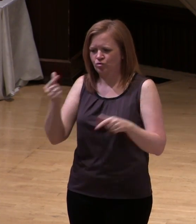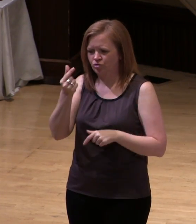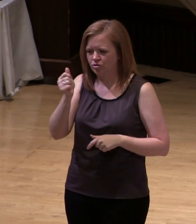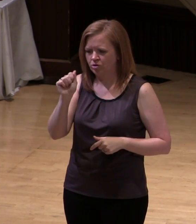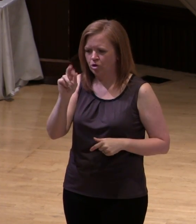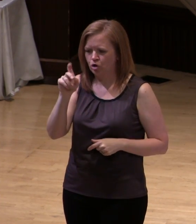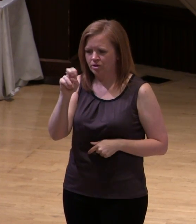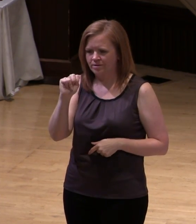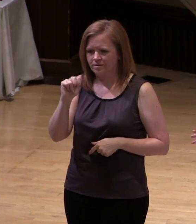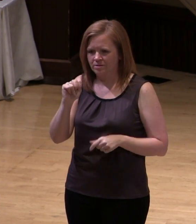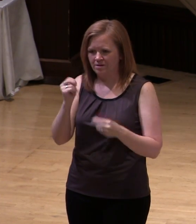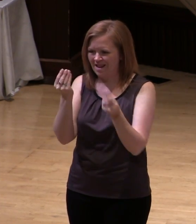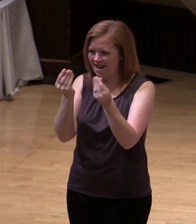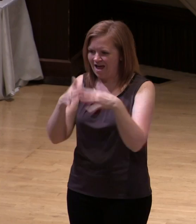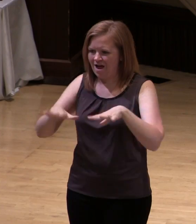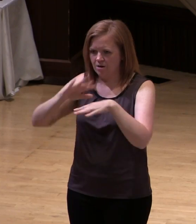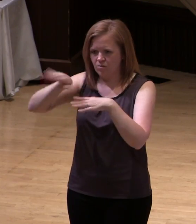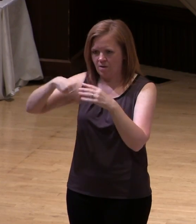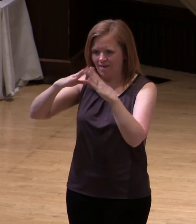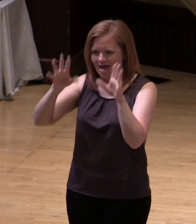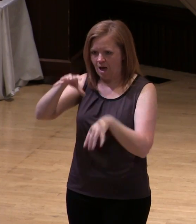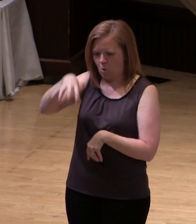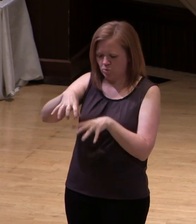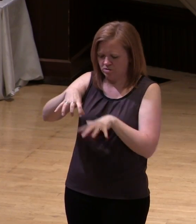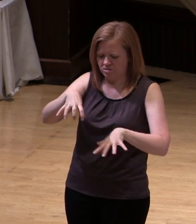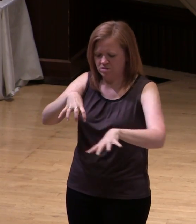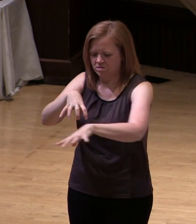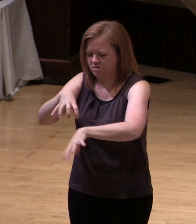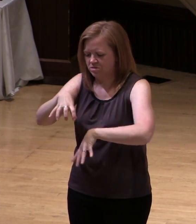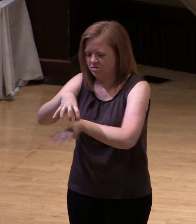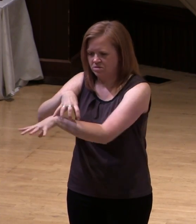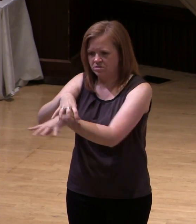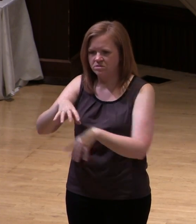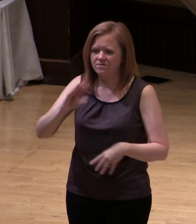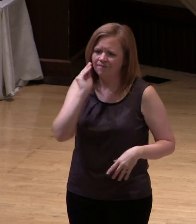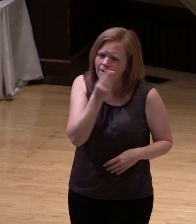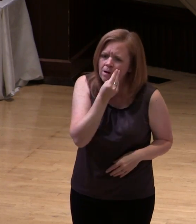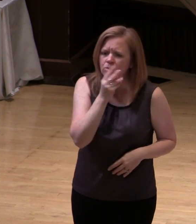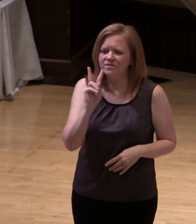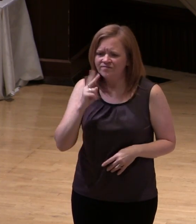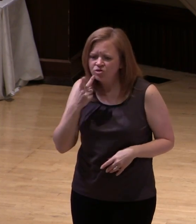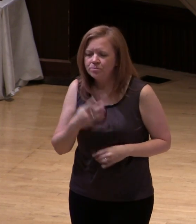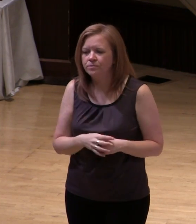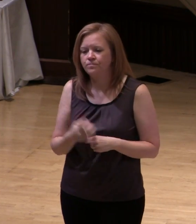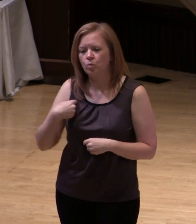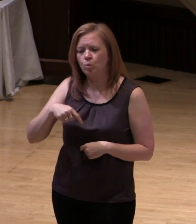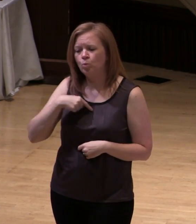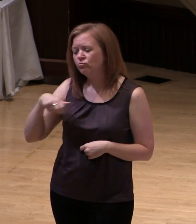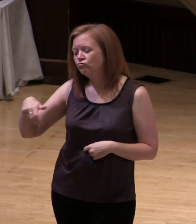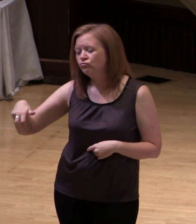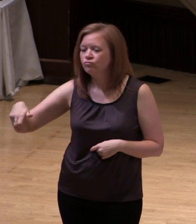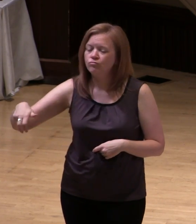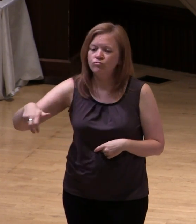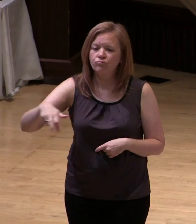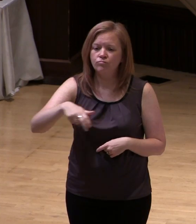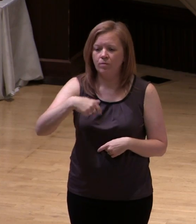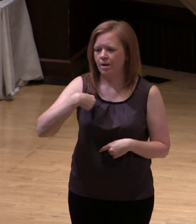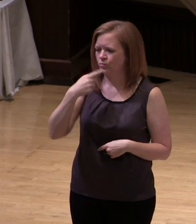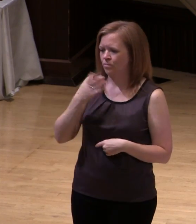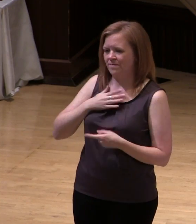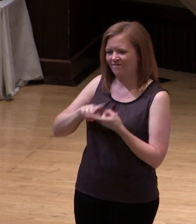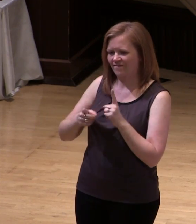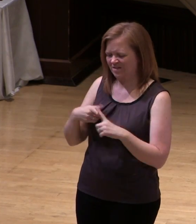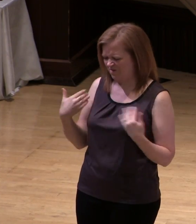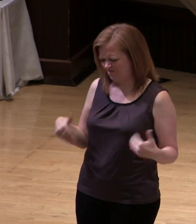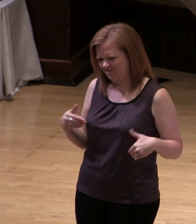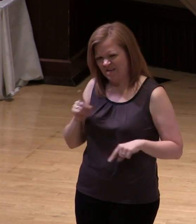Land around the house was either covered with flowers or vegetables. So as we went walking to his garden, I said to her, "I just